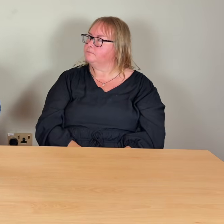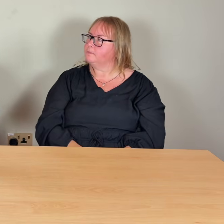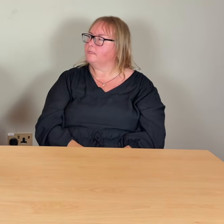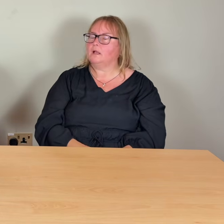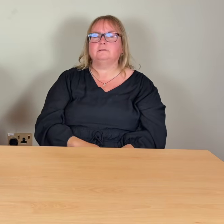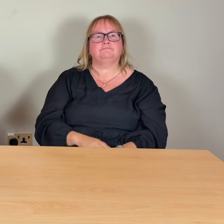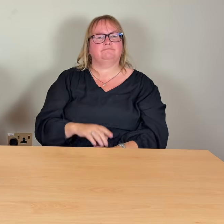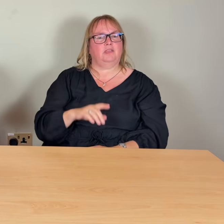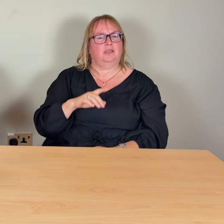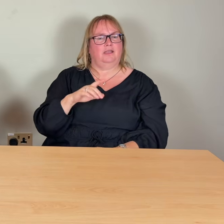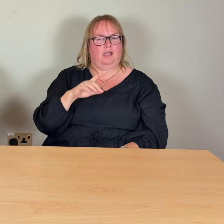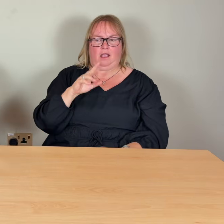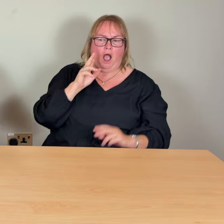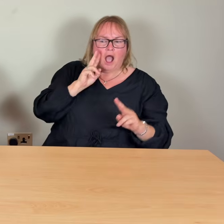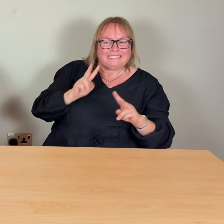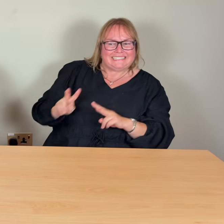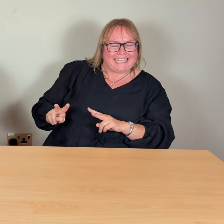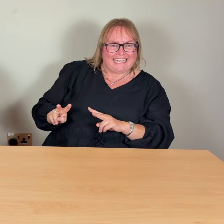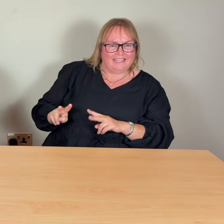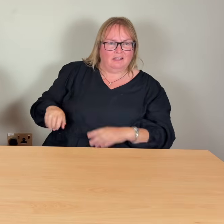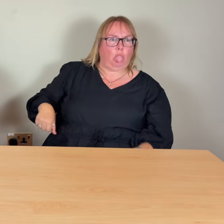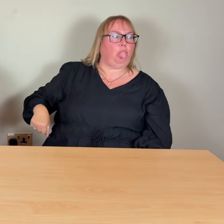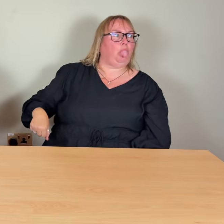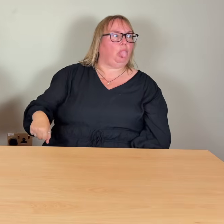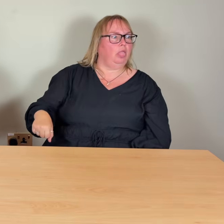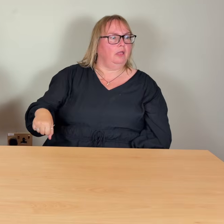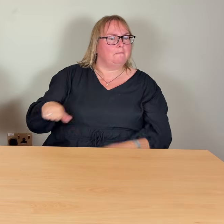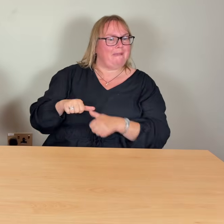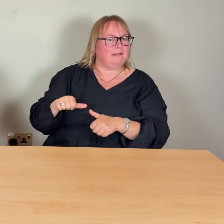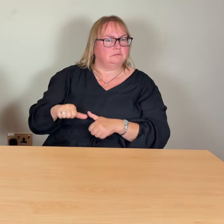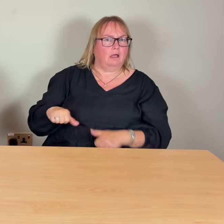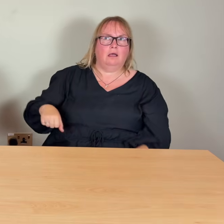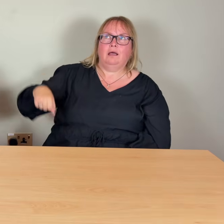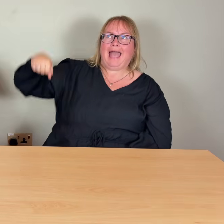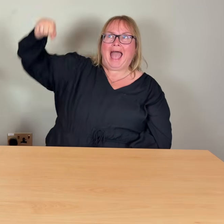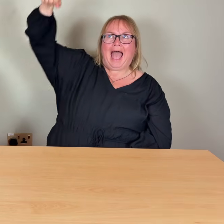So ideally you want them up in the air so people can see them.